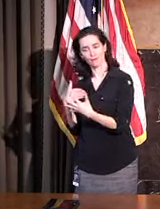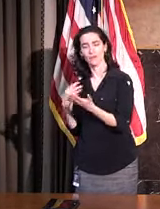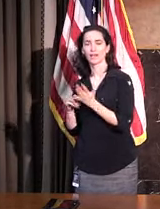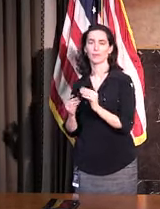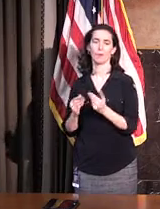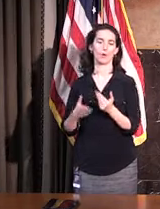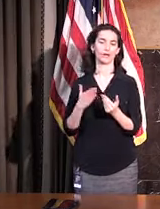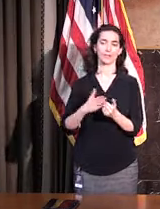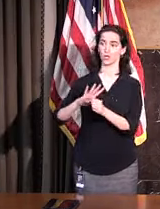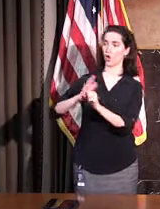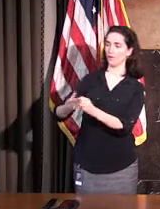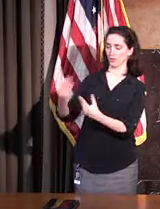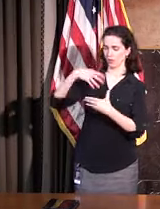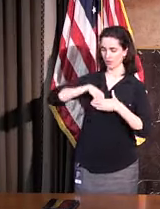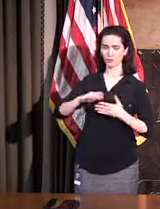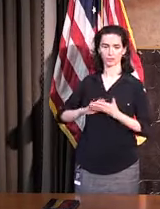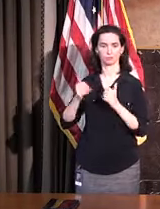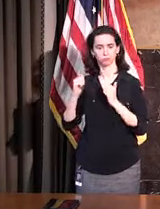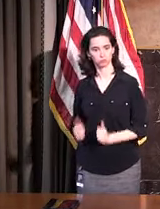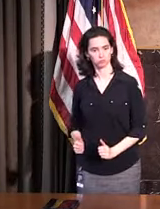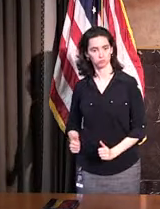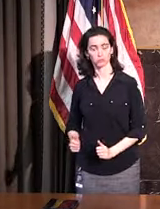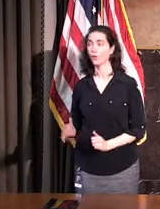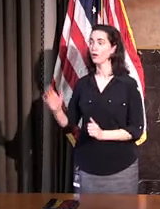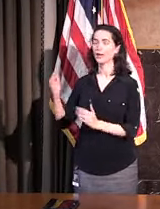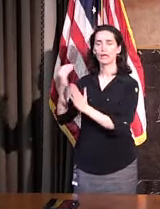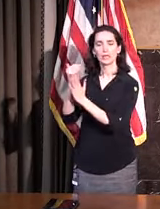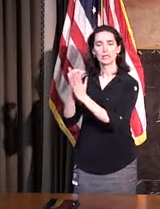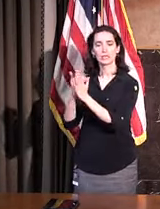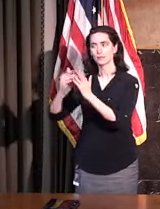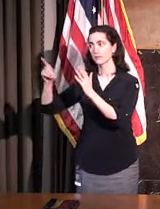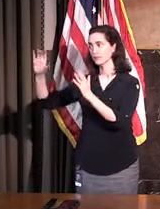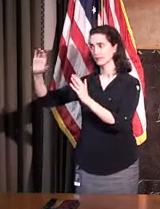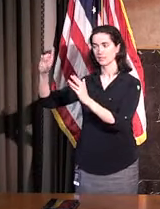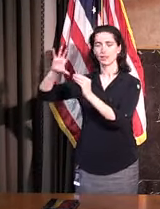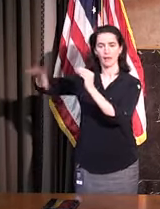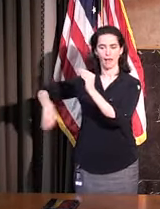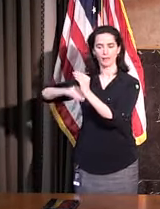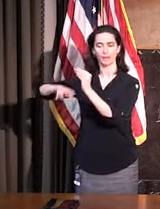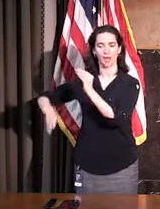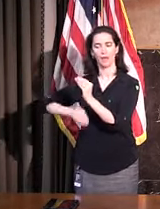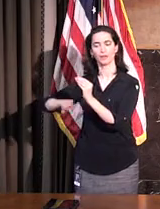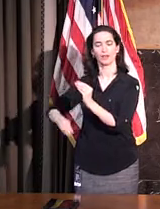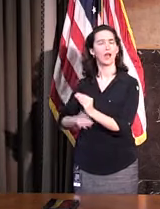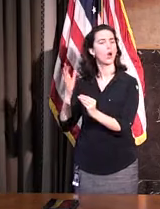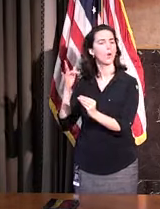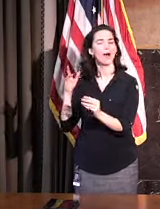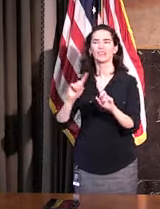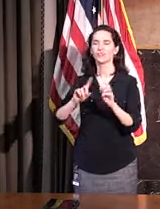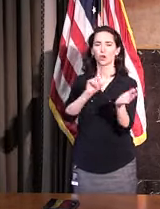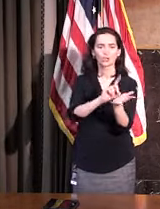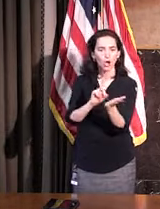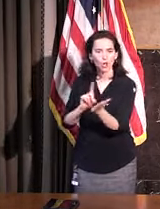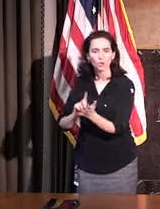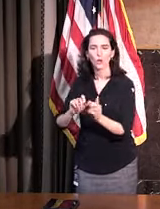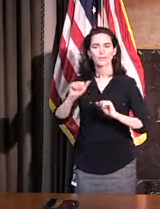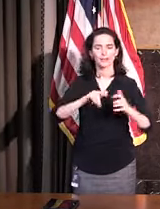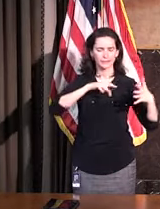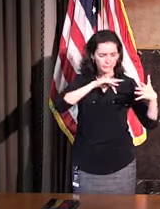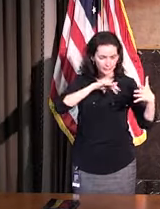vulnerable. And that list has expanded over time as the doctors and scientists and so forth have learned